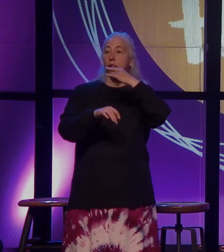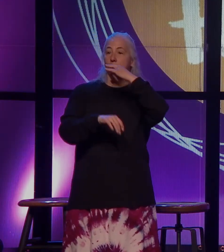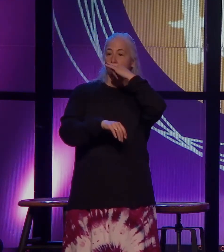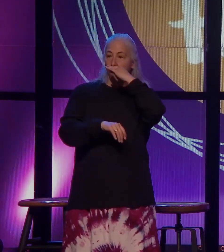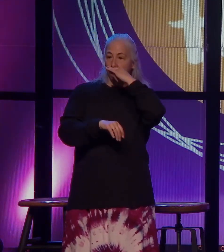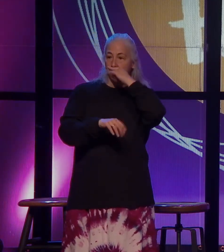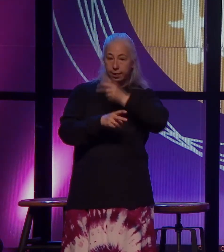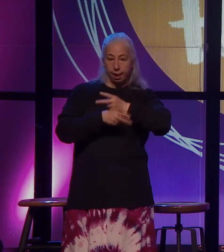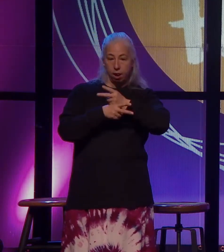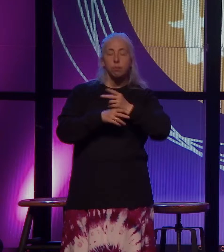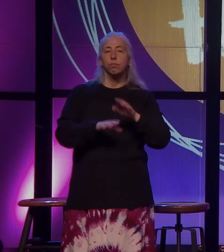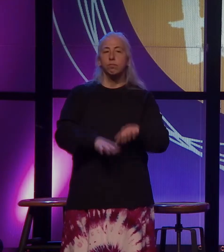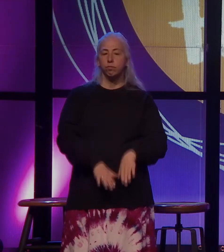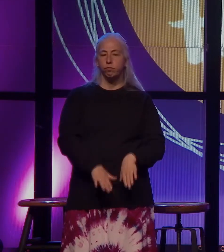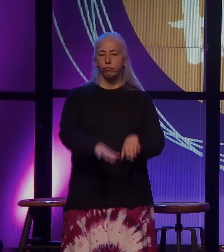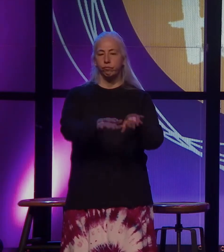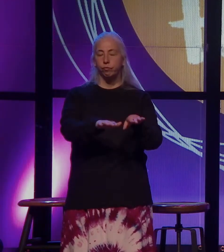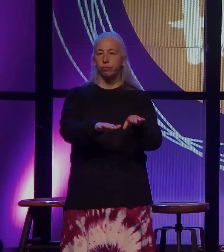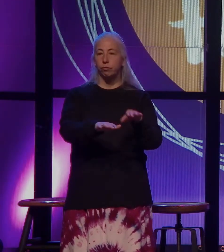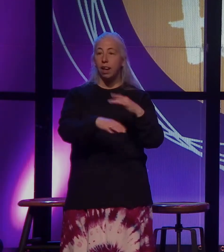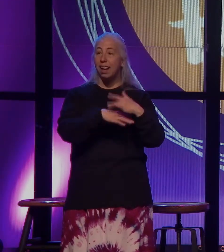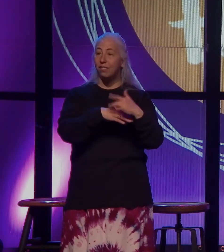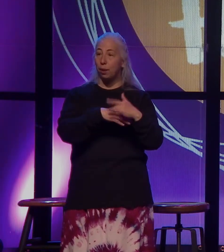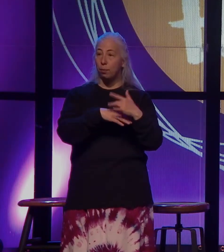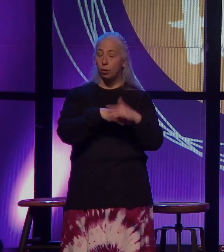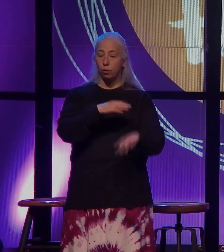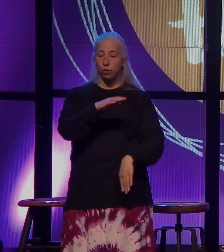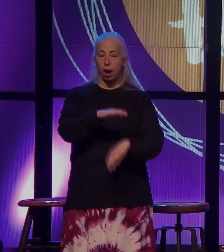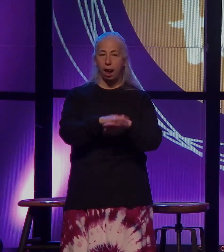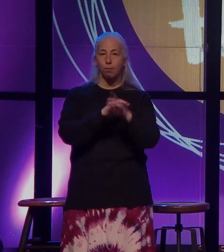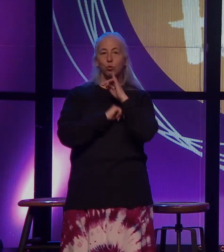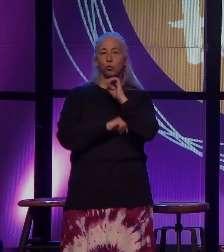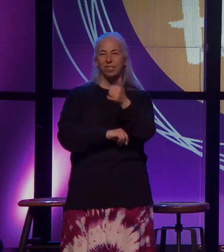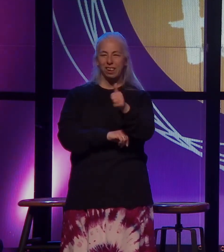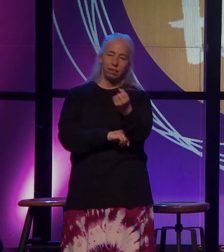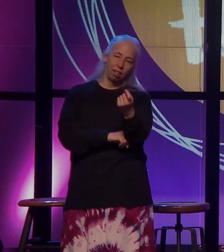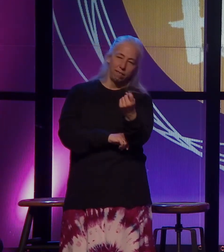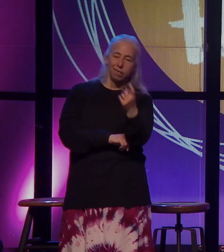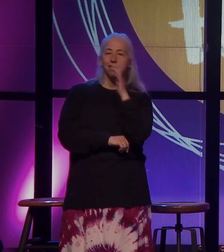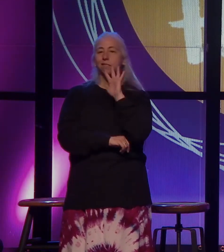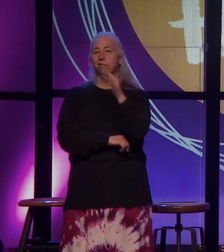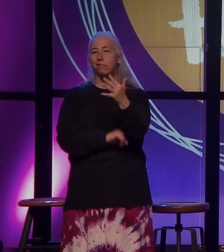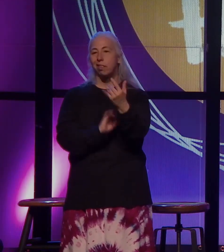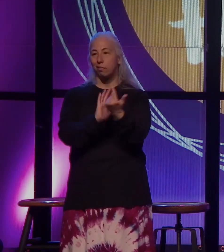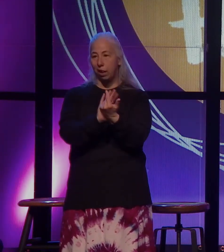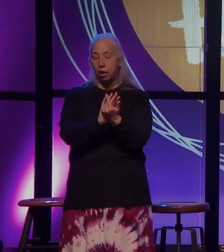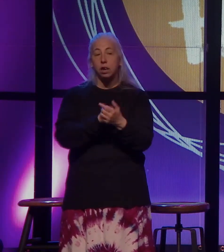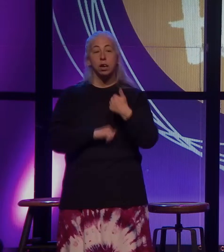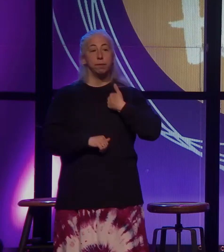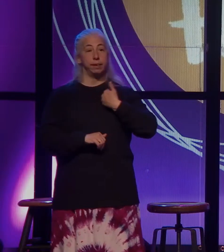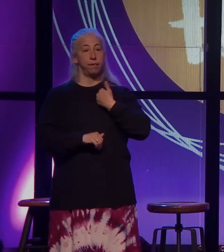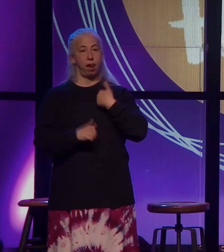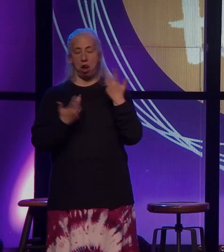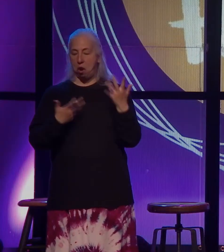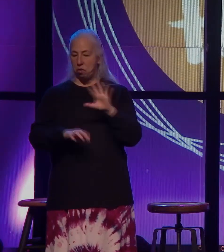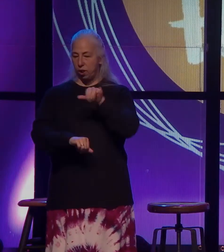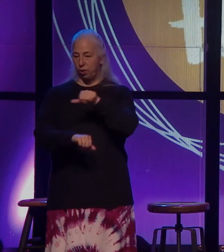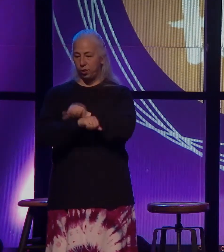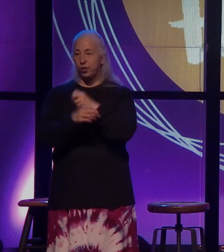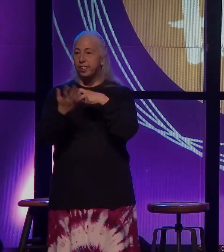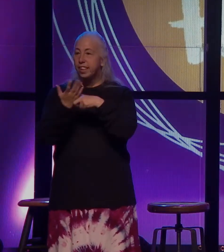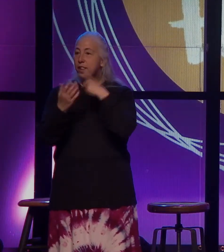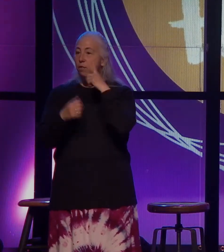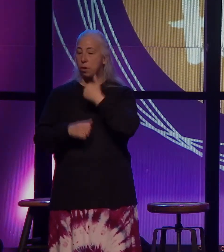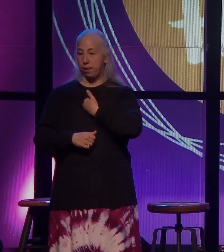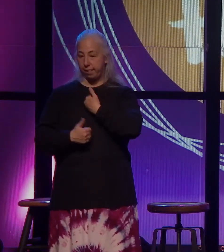grade, and we ask that you also reserve a ticket for any children that you will be bringing. I went ahead myself. I reserved my ticket today for